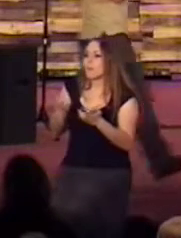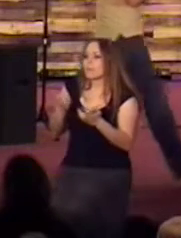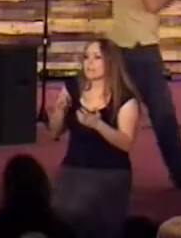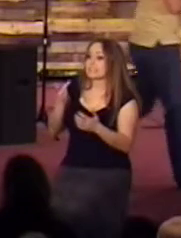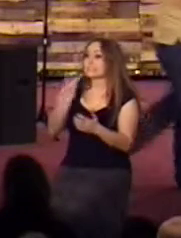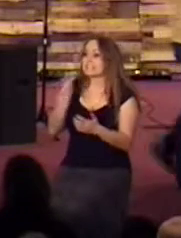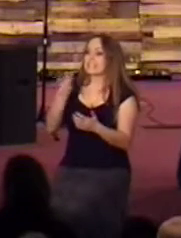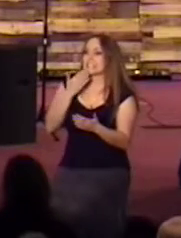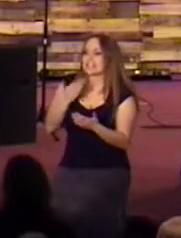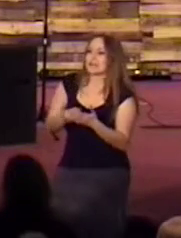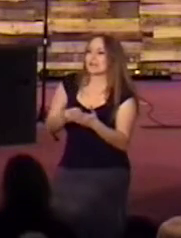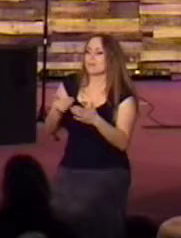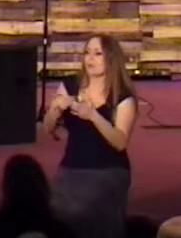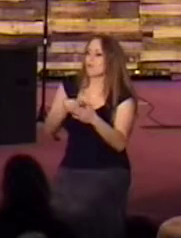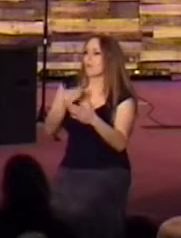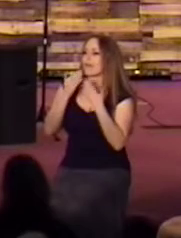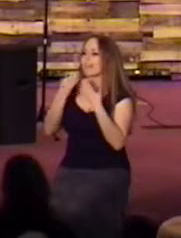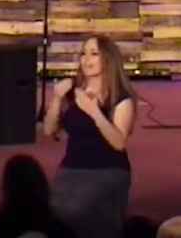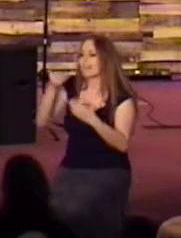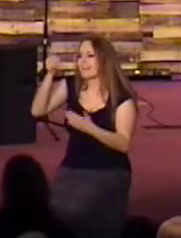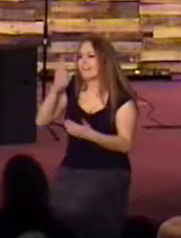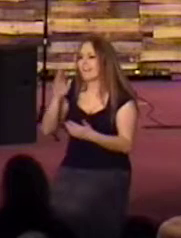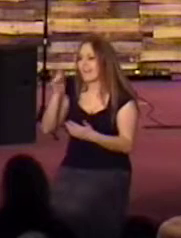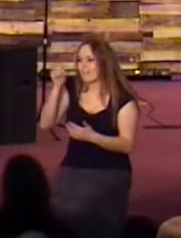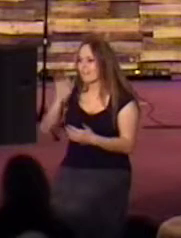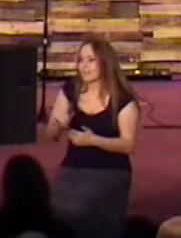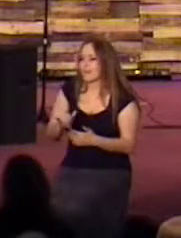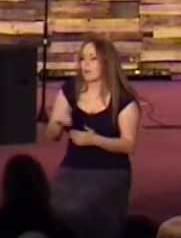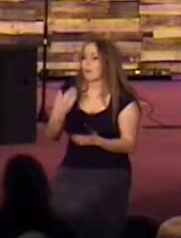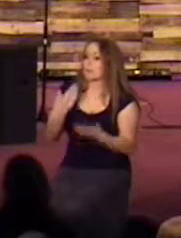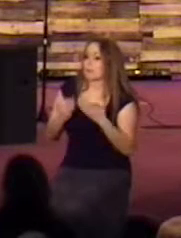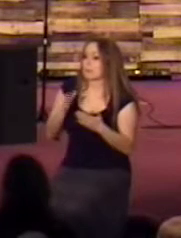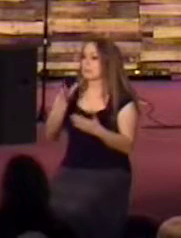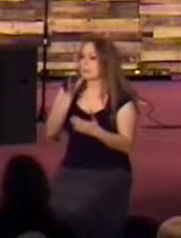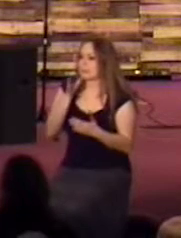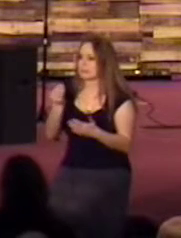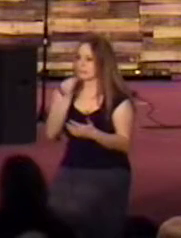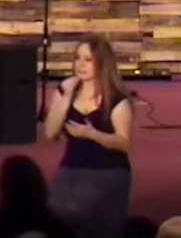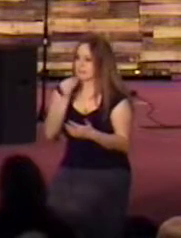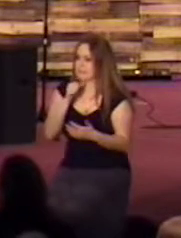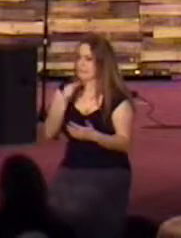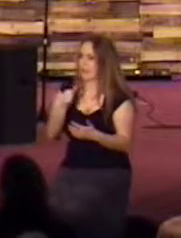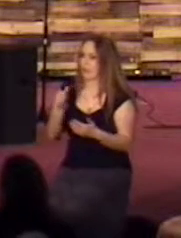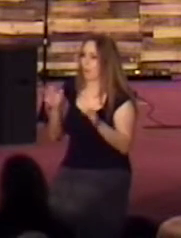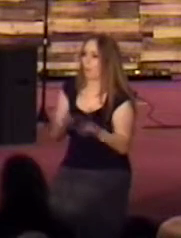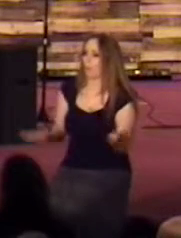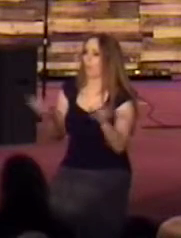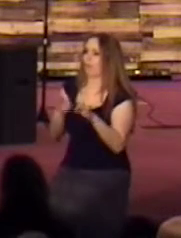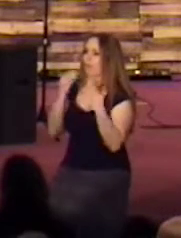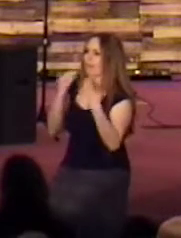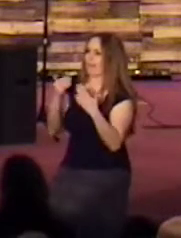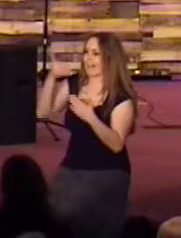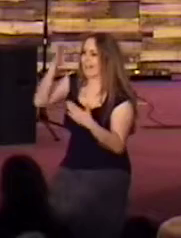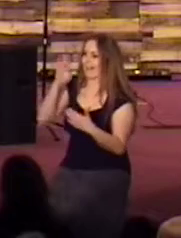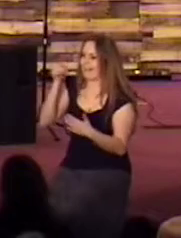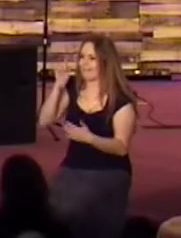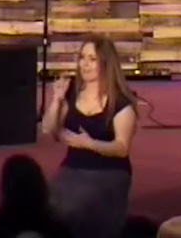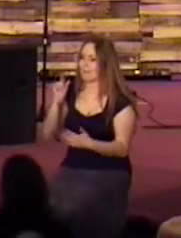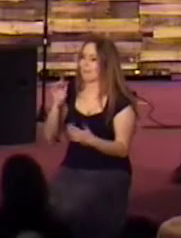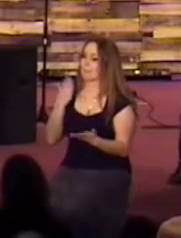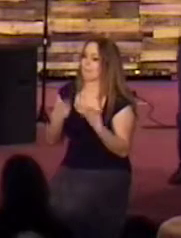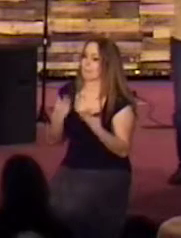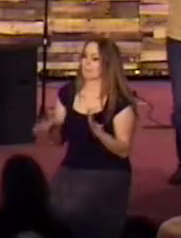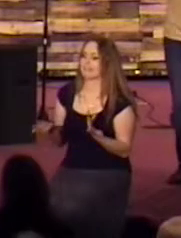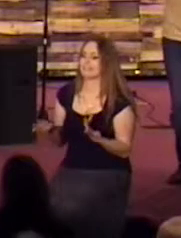actually thank God for it, because maybe, you know, maybe mom's casserole is not worth thanking God for. I just want, you know, maybe that's the